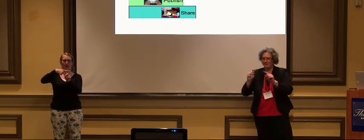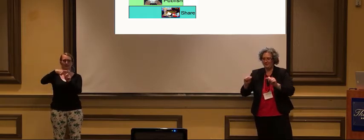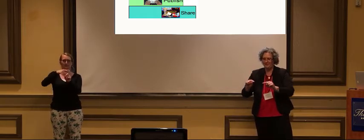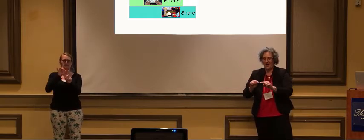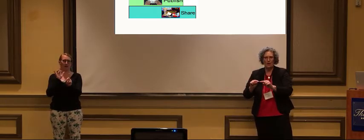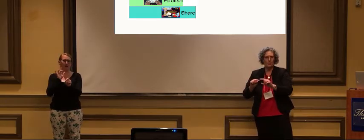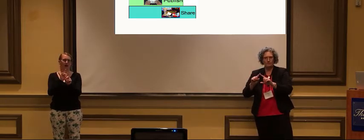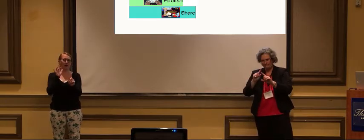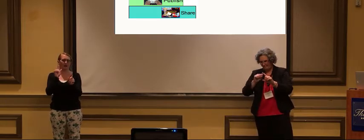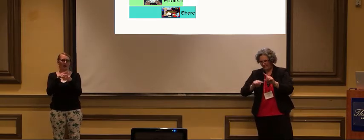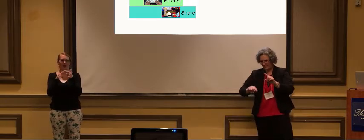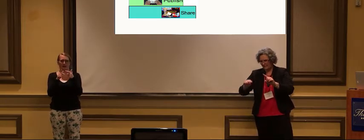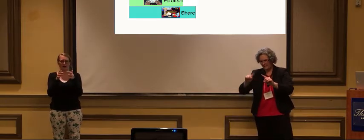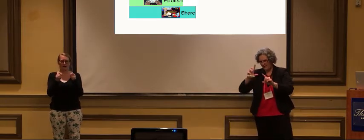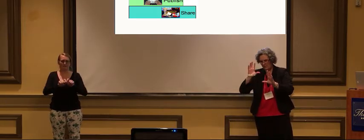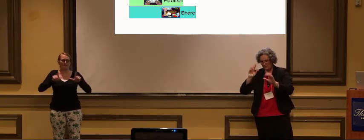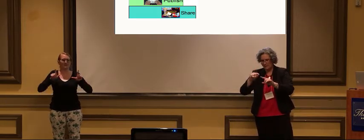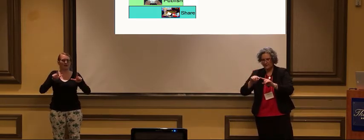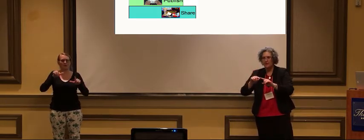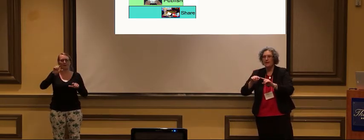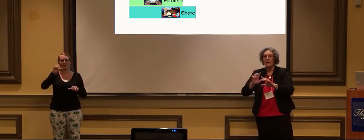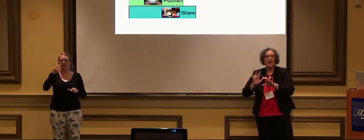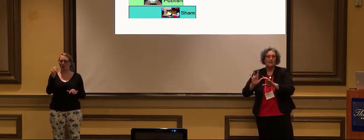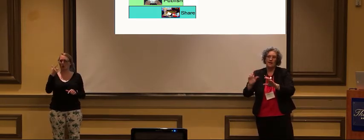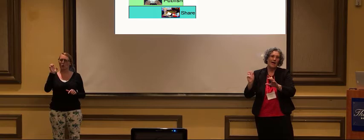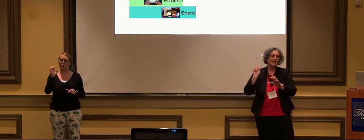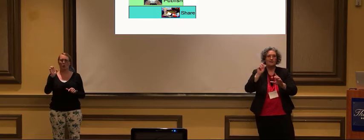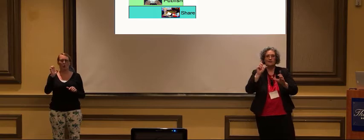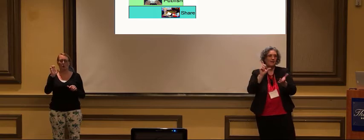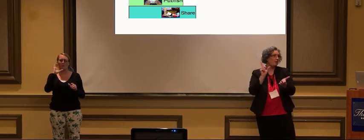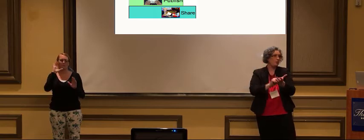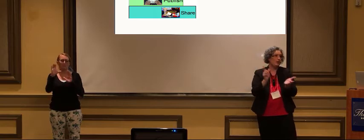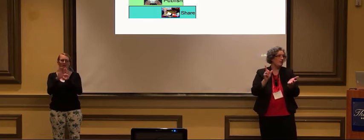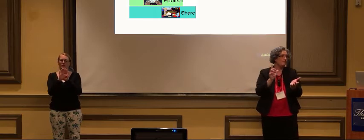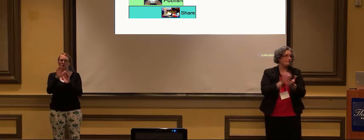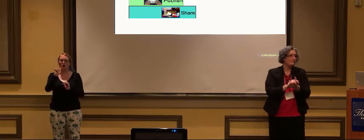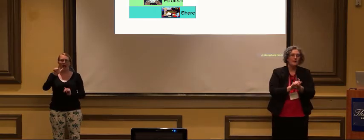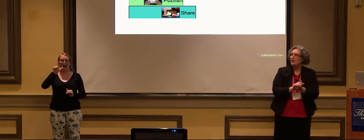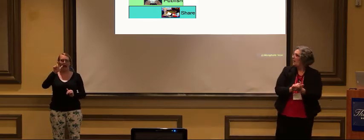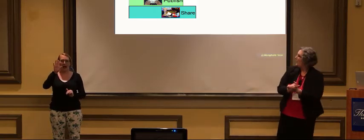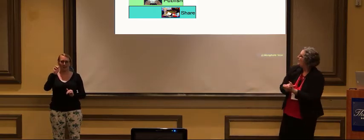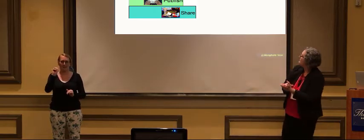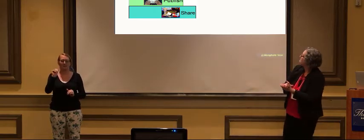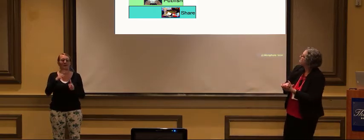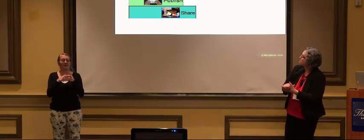Google album, it's like a little file or whatever, and they add it, and then we print it.